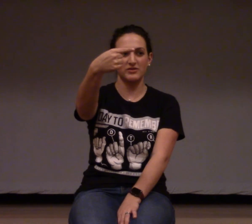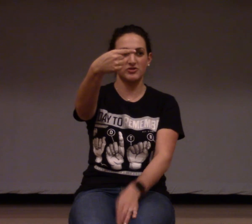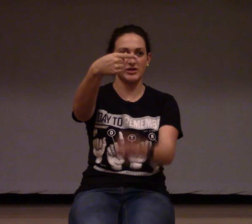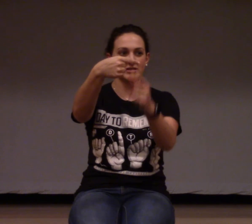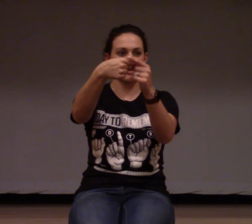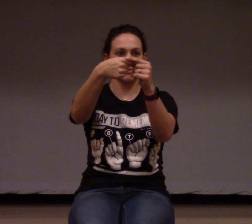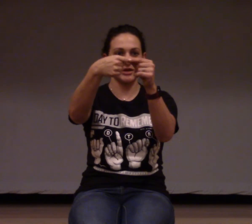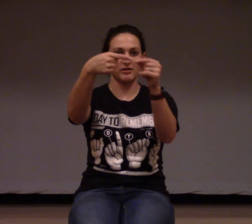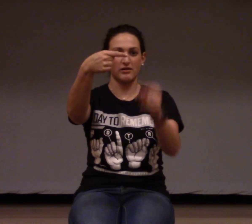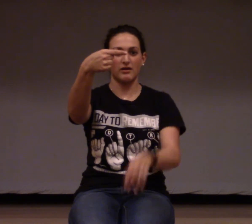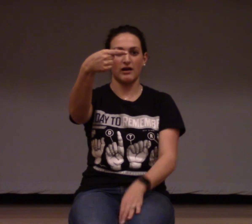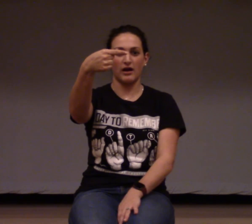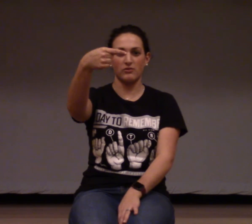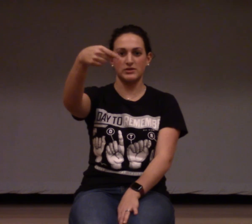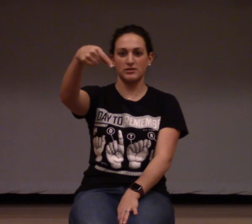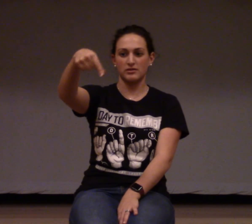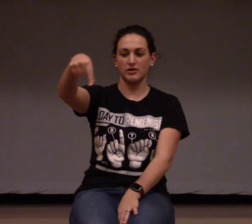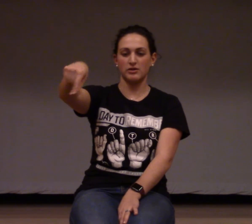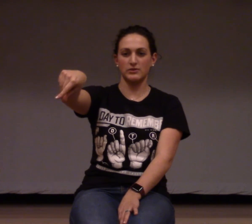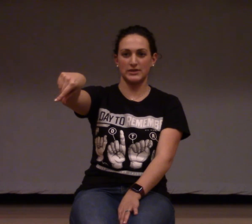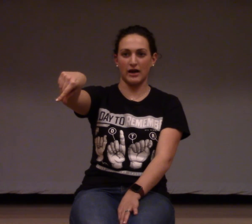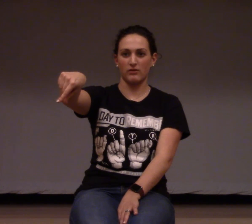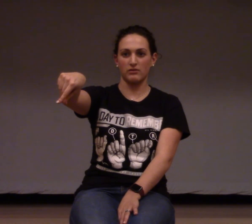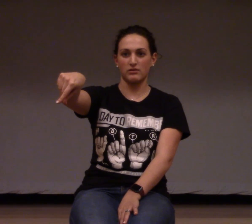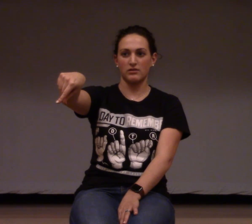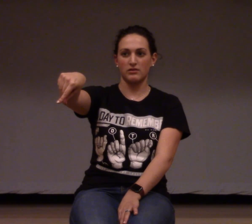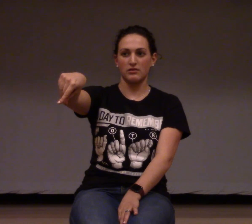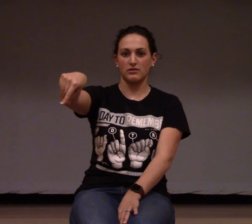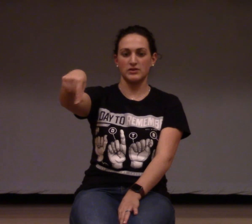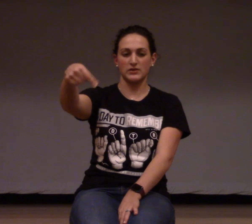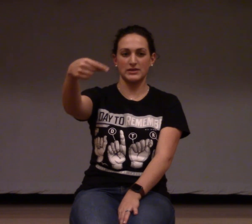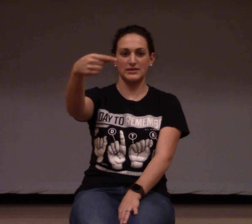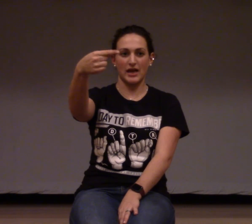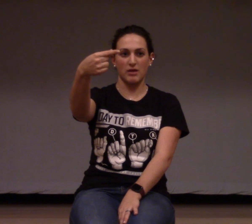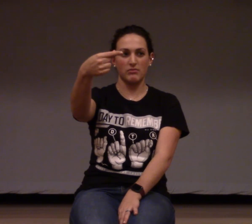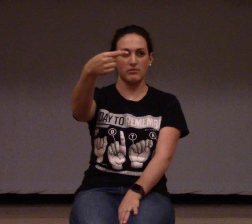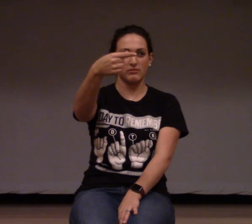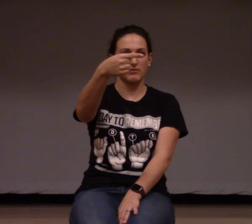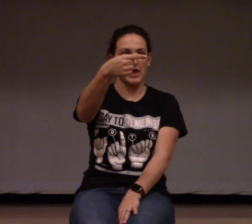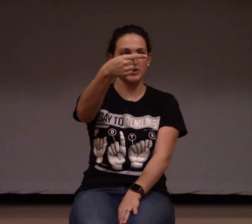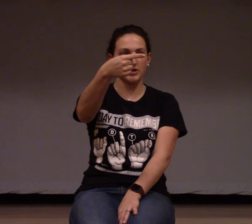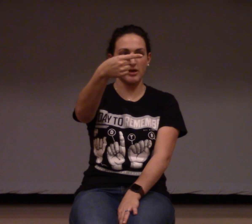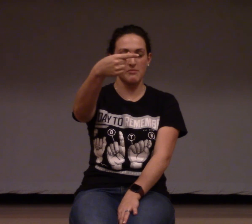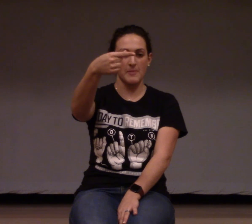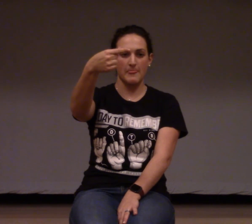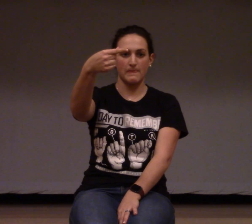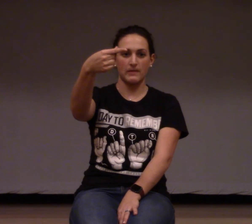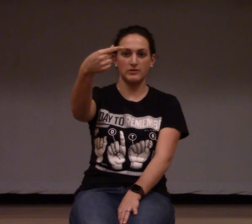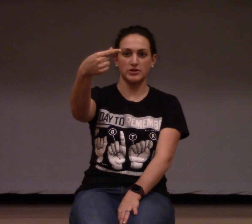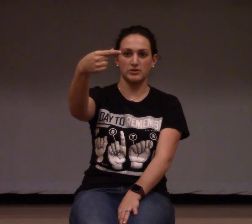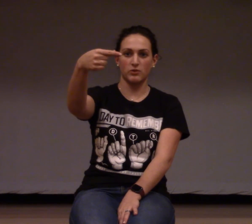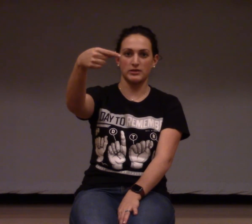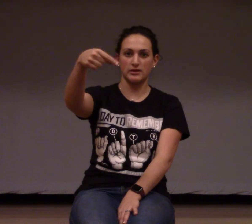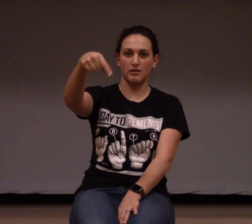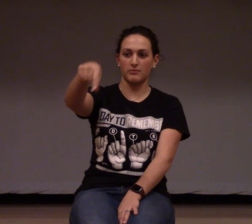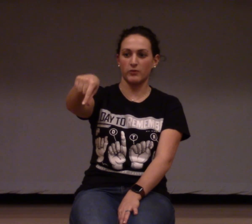G is going to be out, Q is down. So it's the same hand shape, just one's up, one's